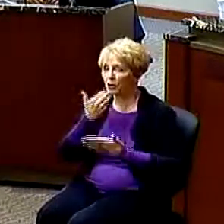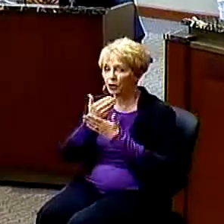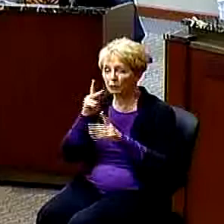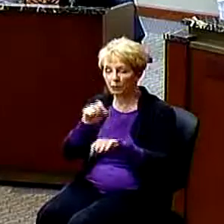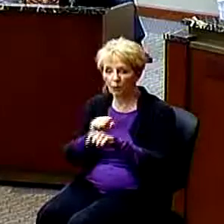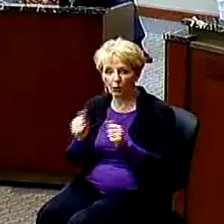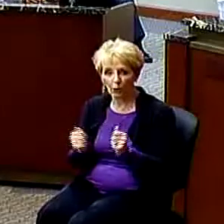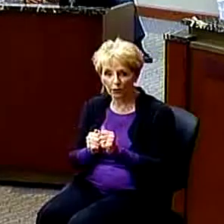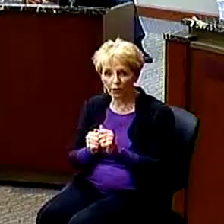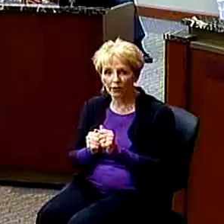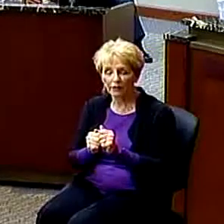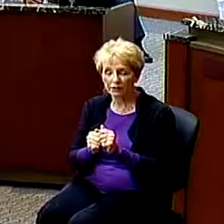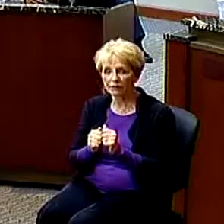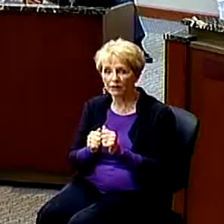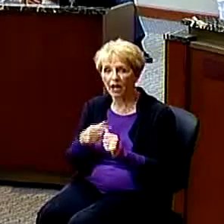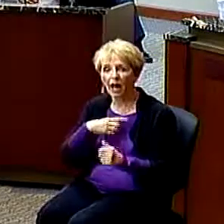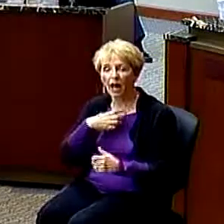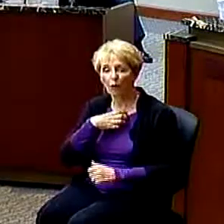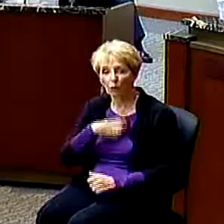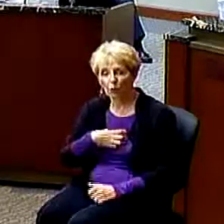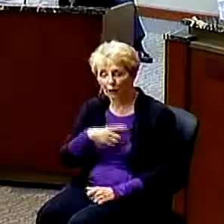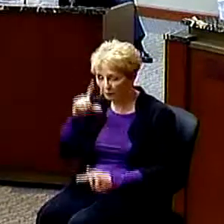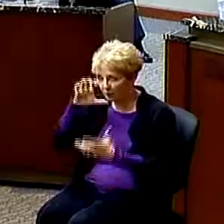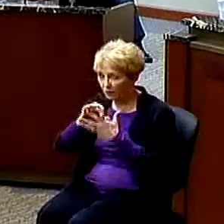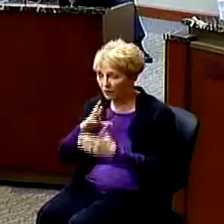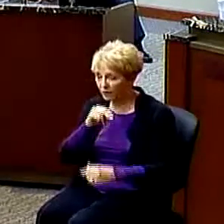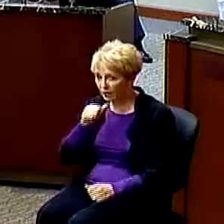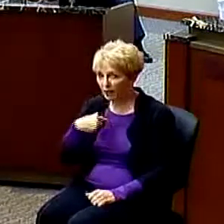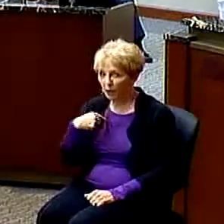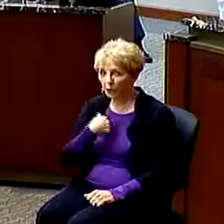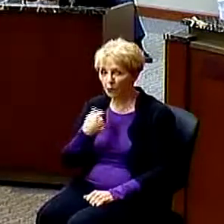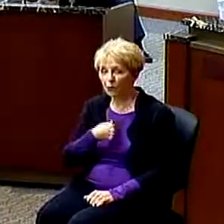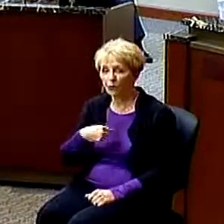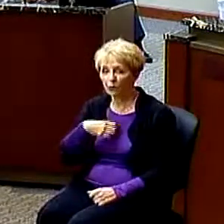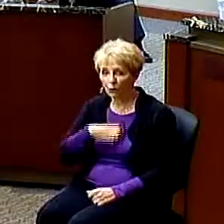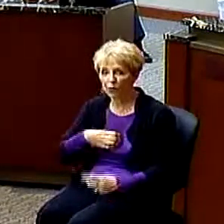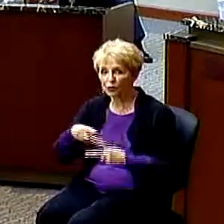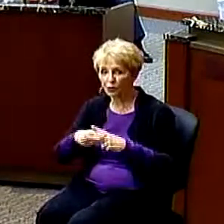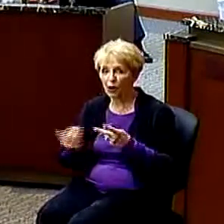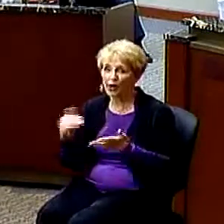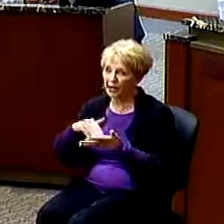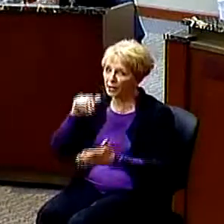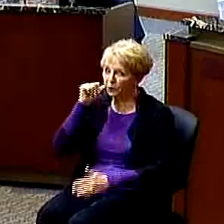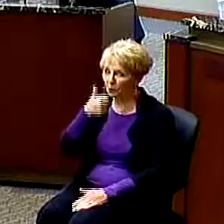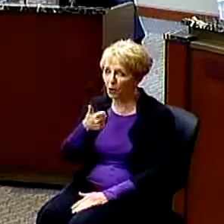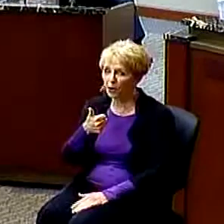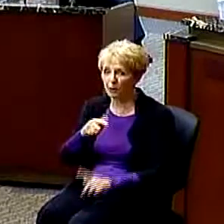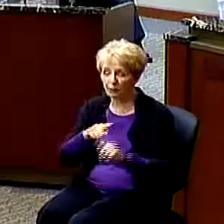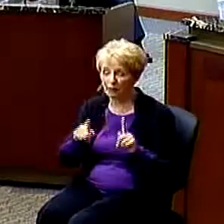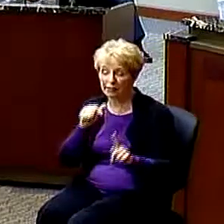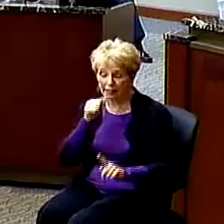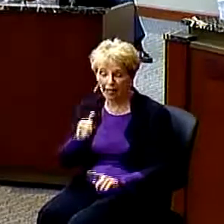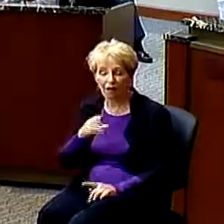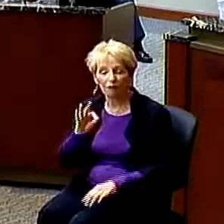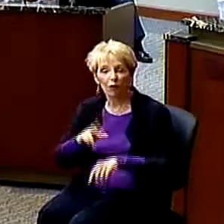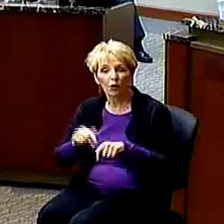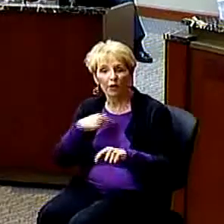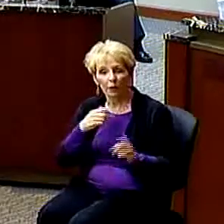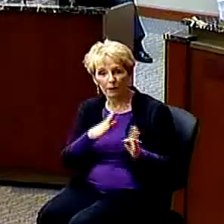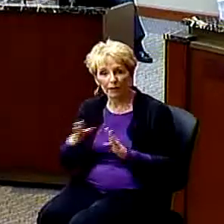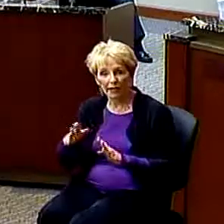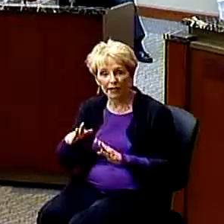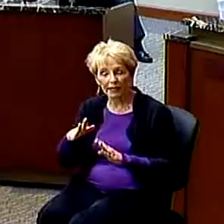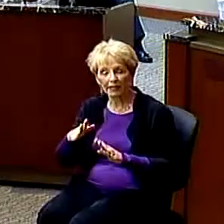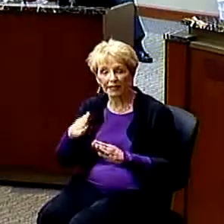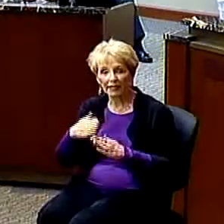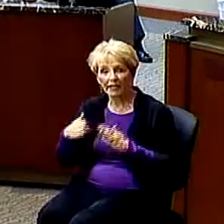work with and for. And so I wish it, believe it or not, I wish it was starting all over again tomorrow, but it's not. And of course, I'm planning on retiring at the end